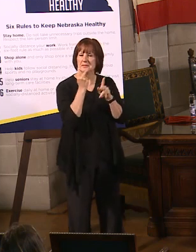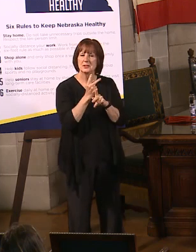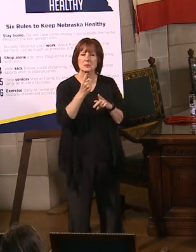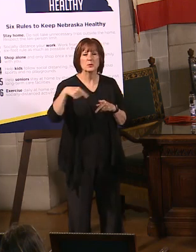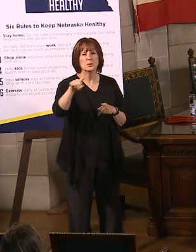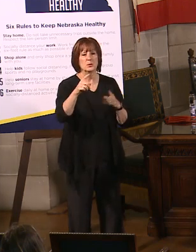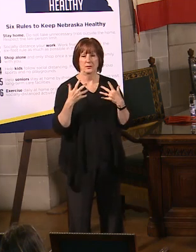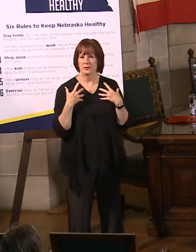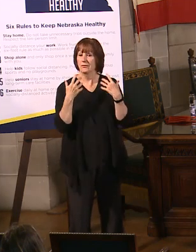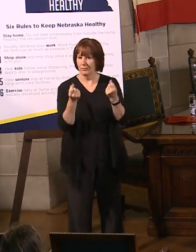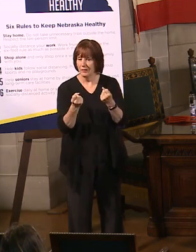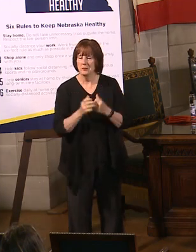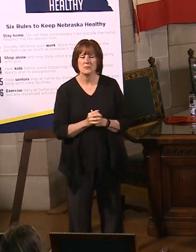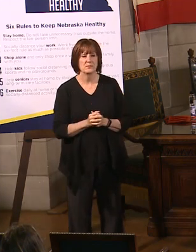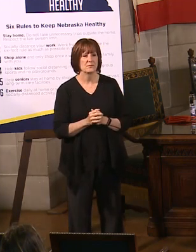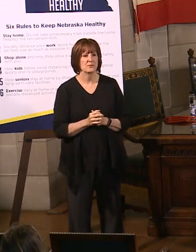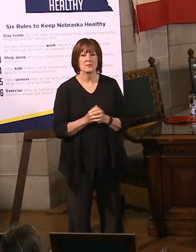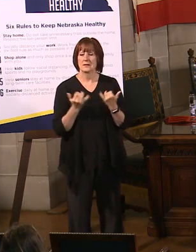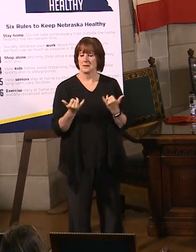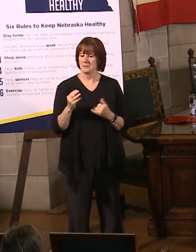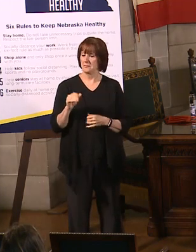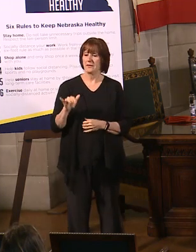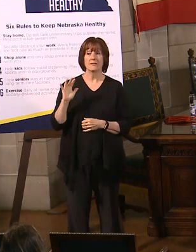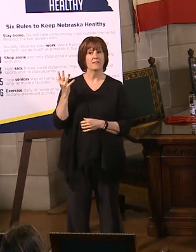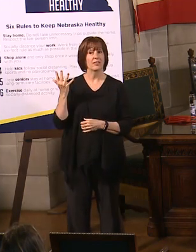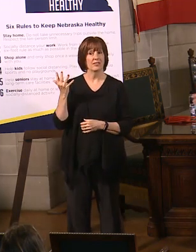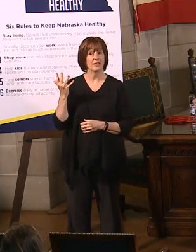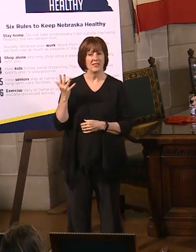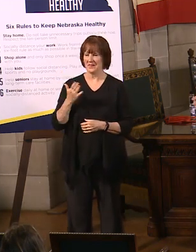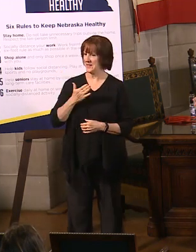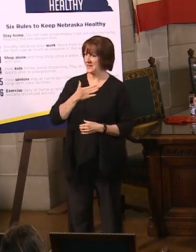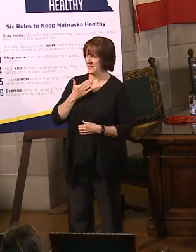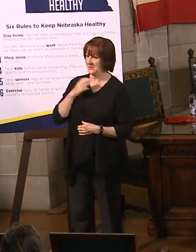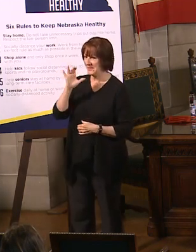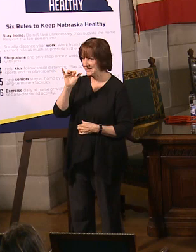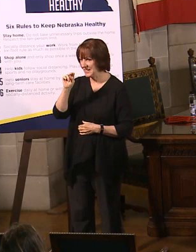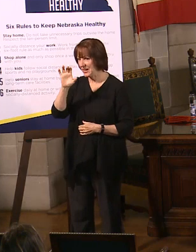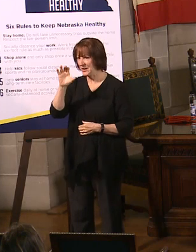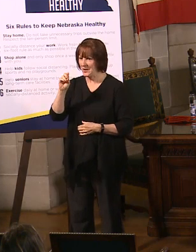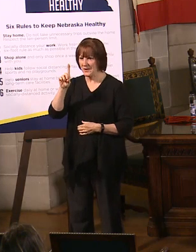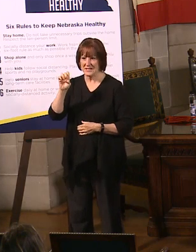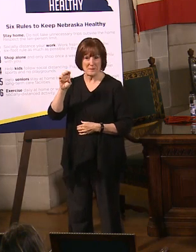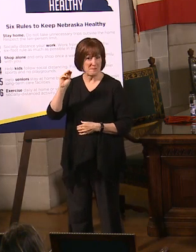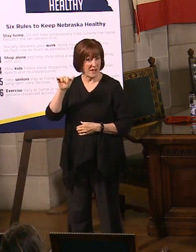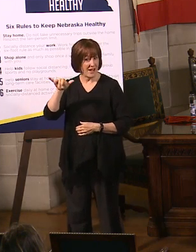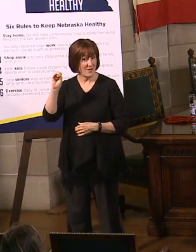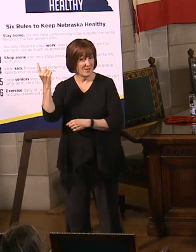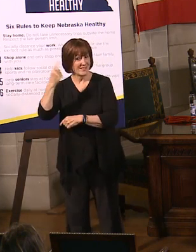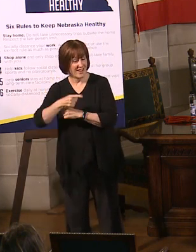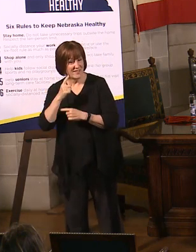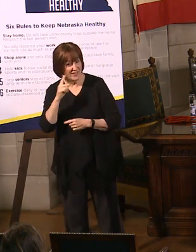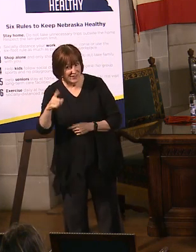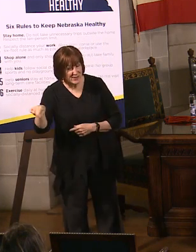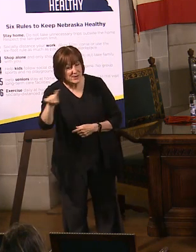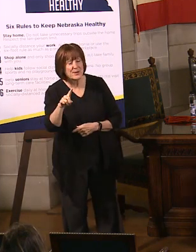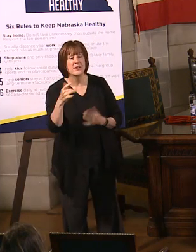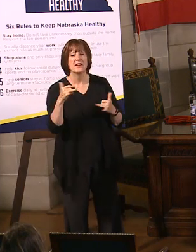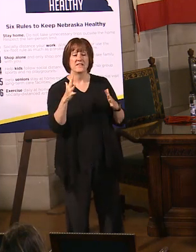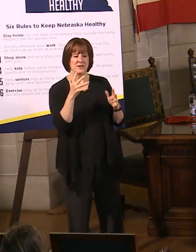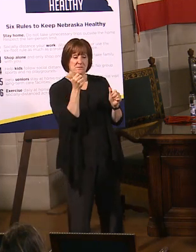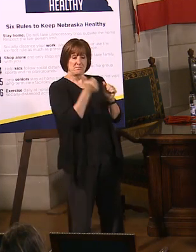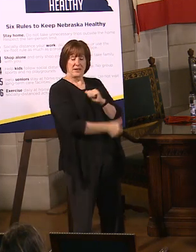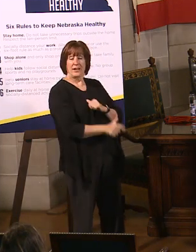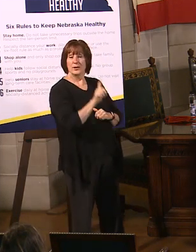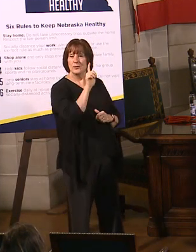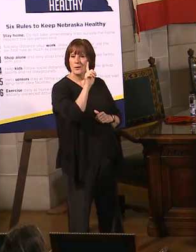healthy. Again, today's May 5th. Happy Cinco de Mayo Day for everybody. We have moved beyond the 21 days